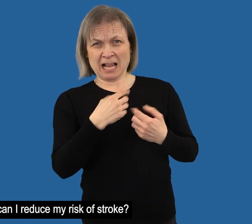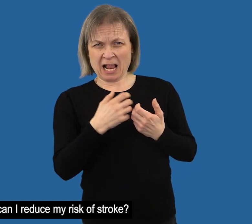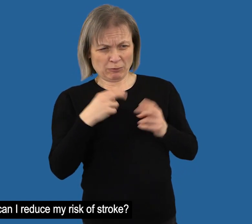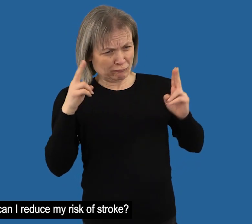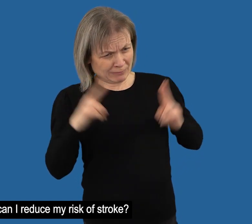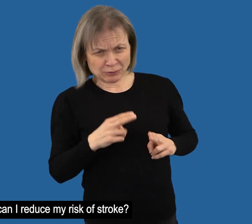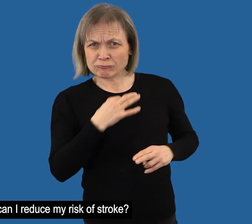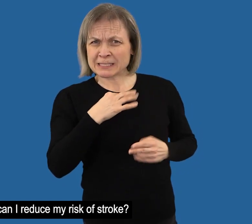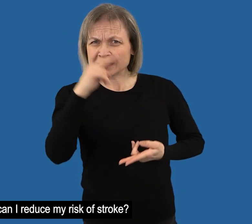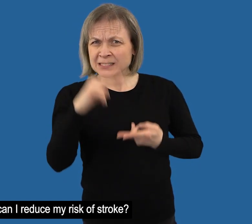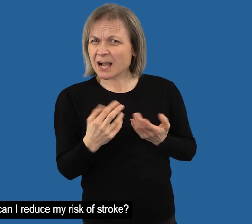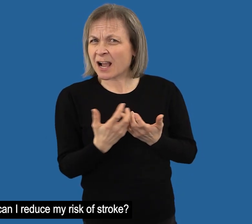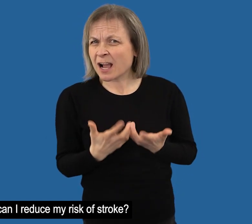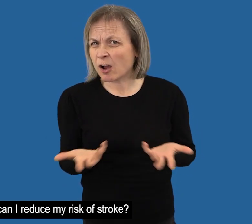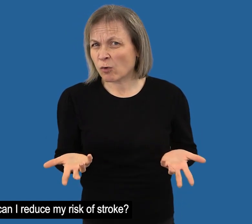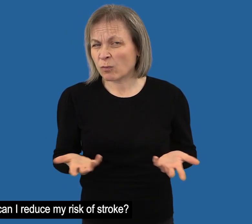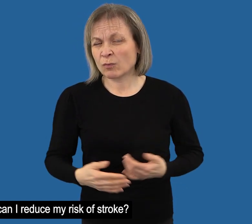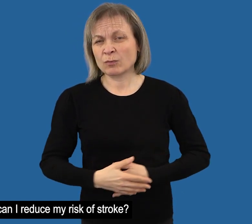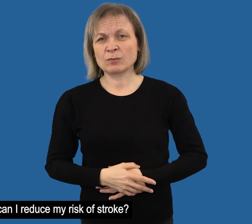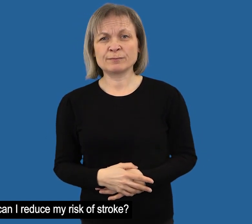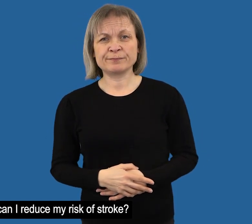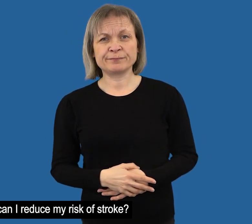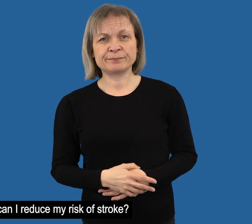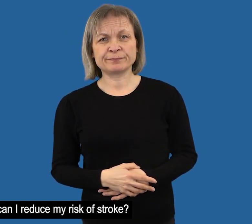How can I reduce my risk of stroke?